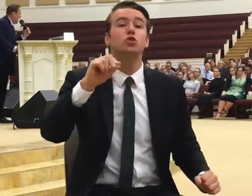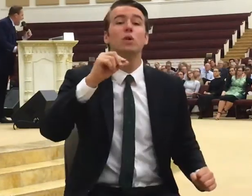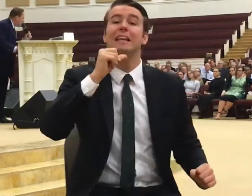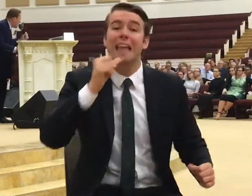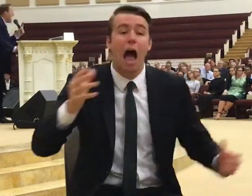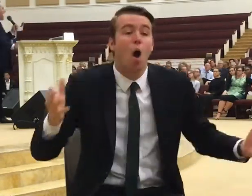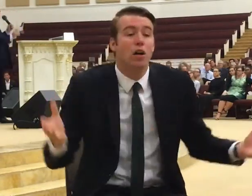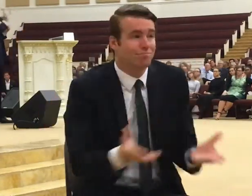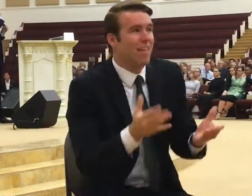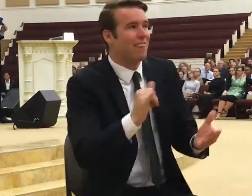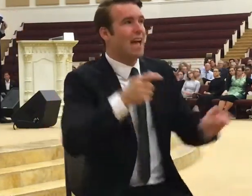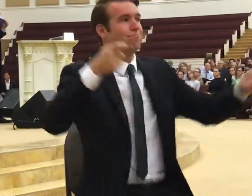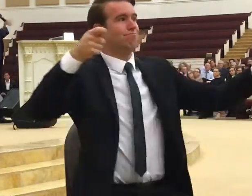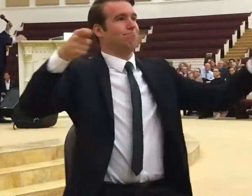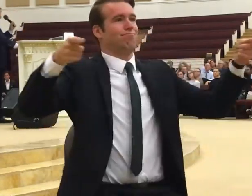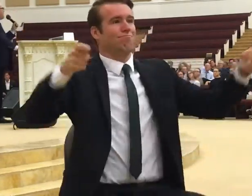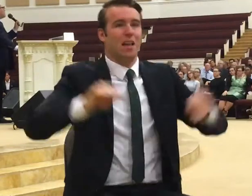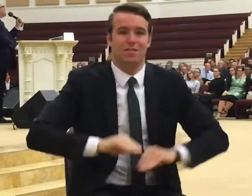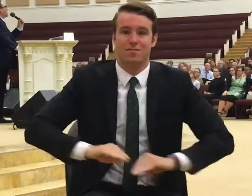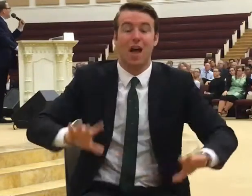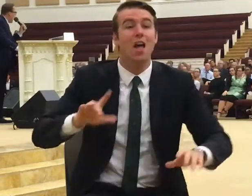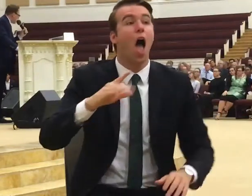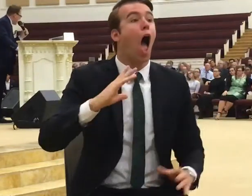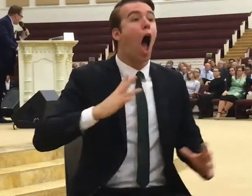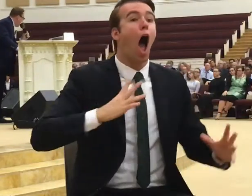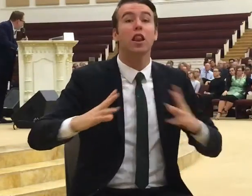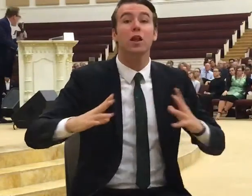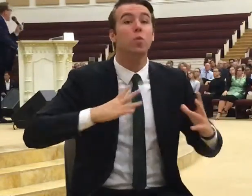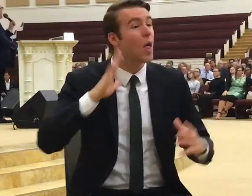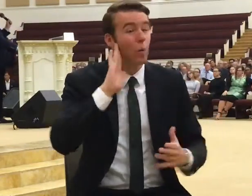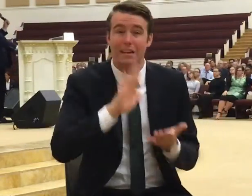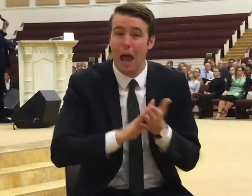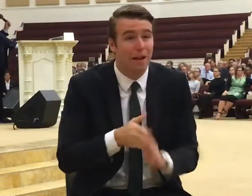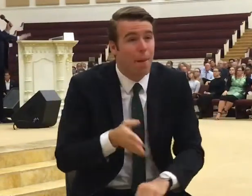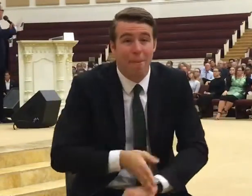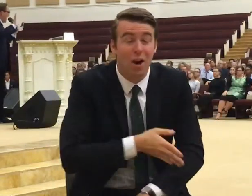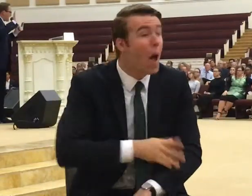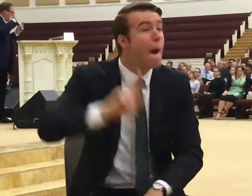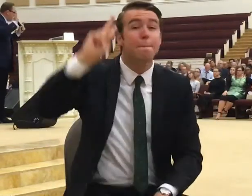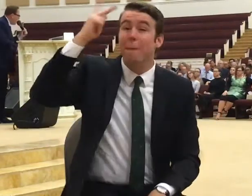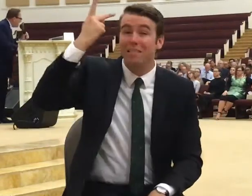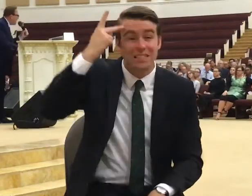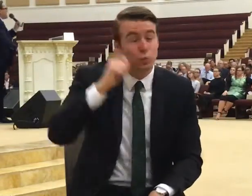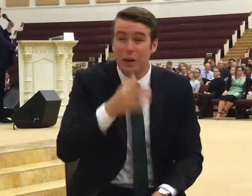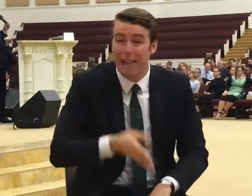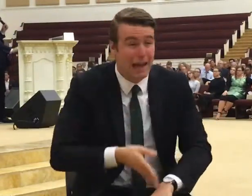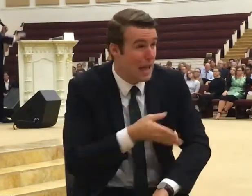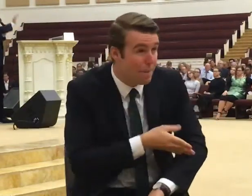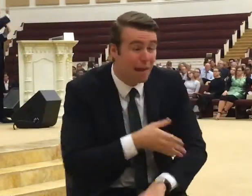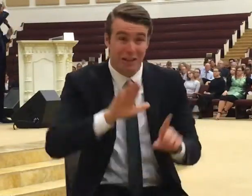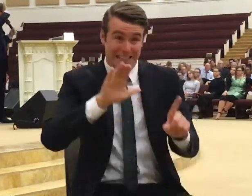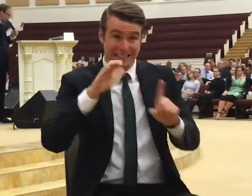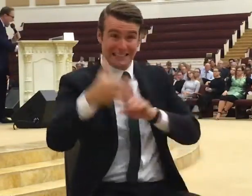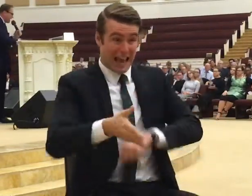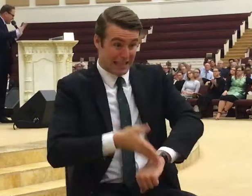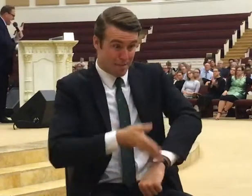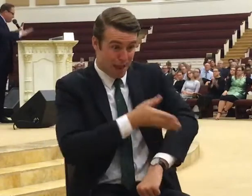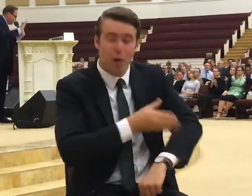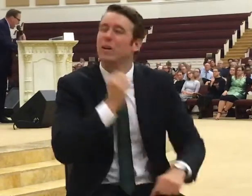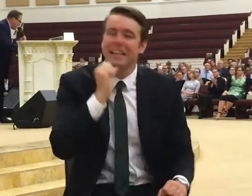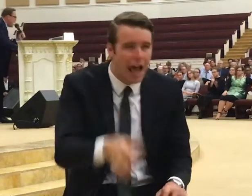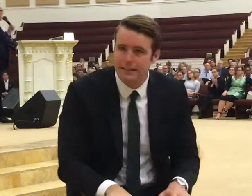dominion theology. I'm sorry, Hollywood will not get better. Politics will not get better. Society will